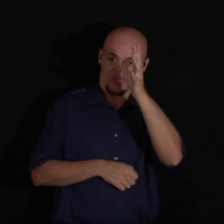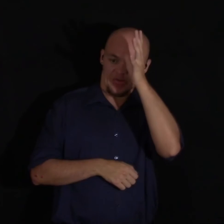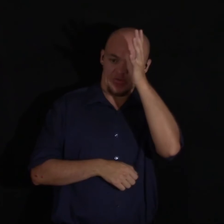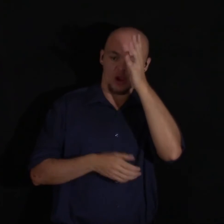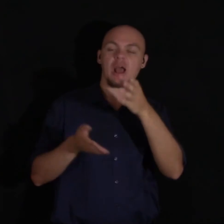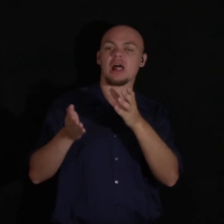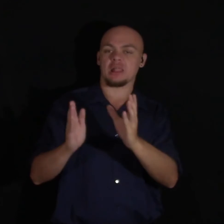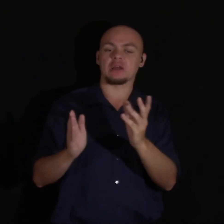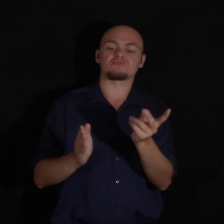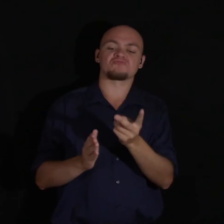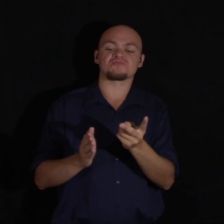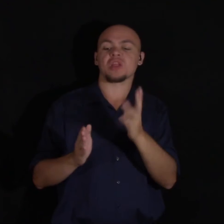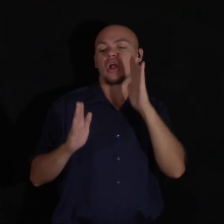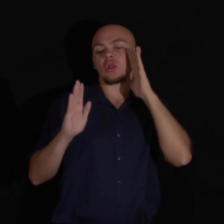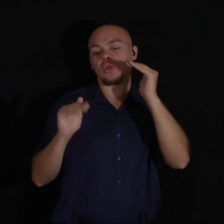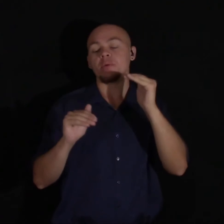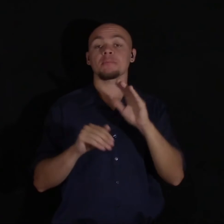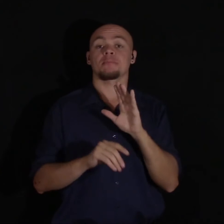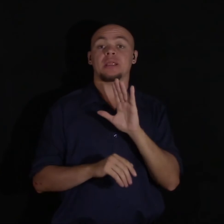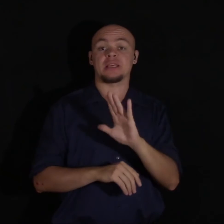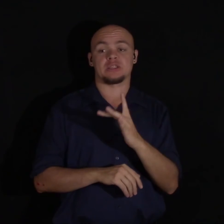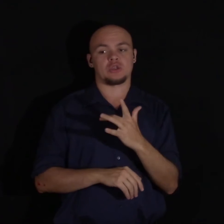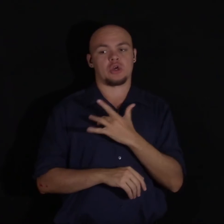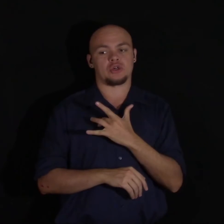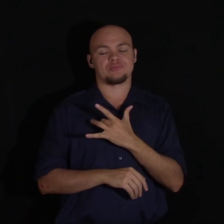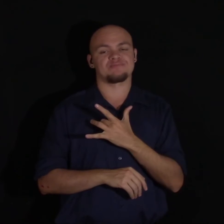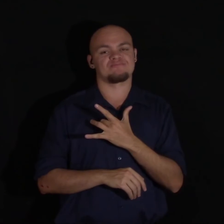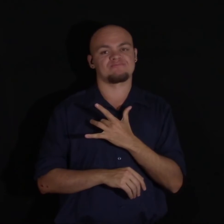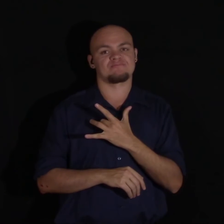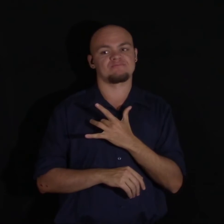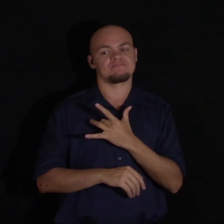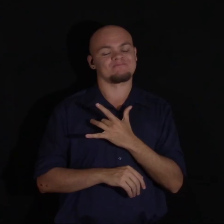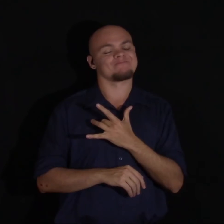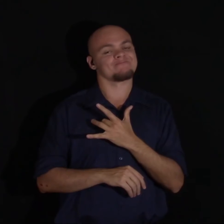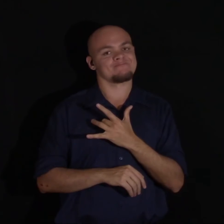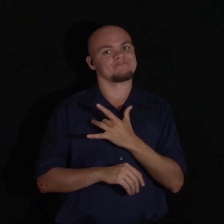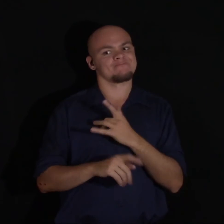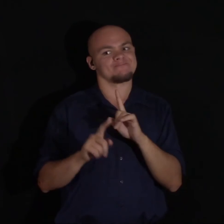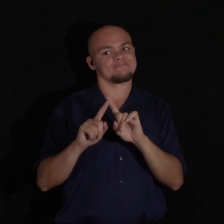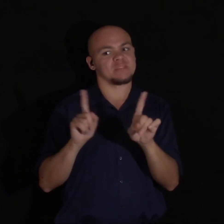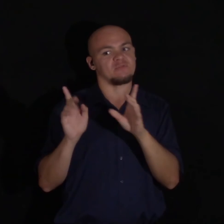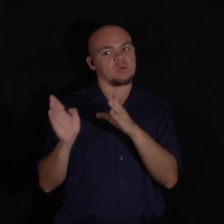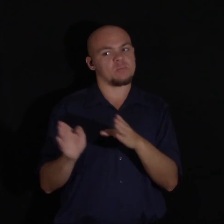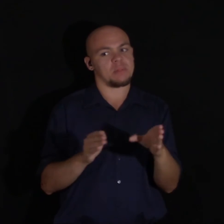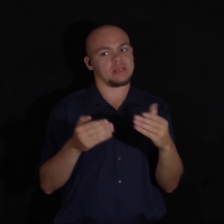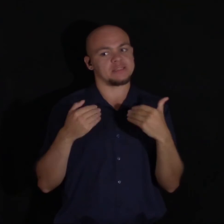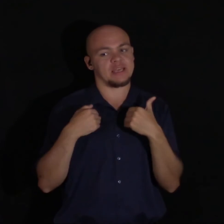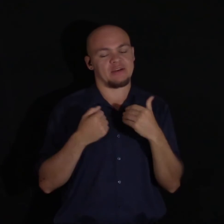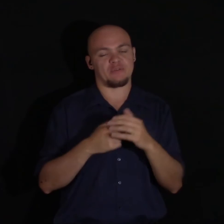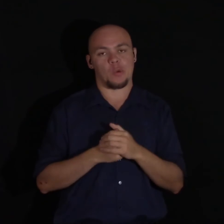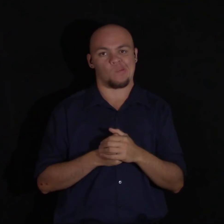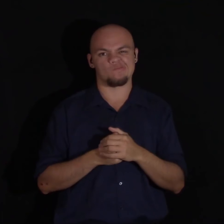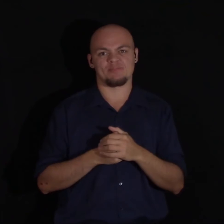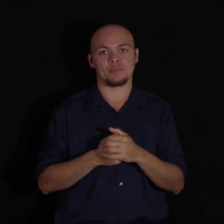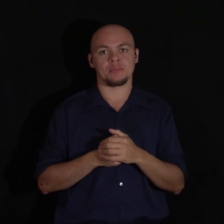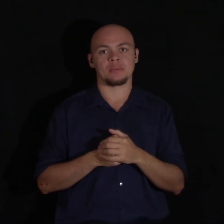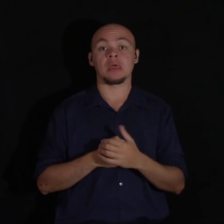lovers, while in his heart he had formed far other plans. He loathed the idea that his daughter should